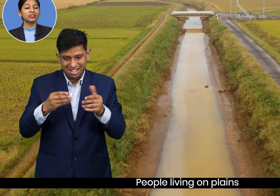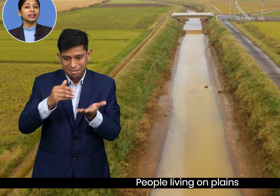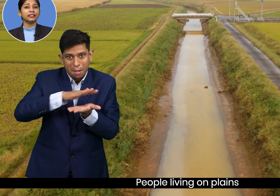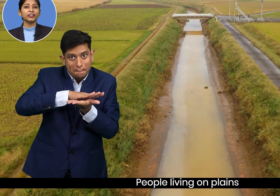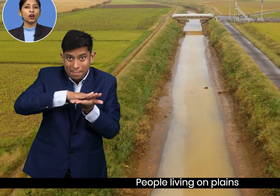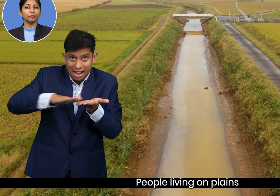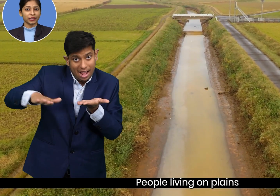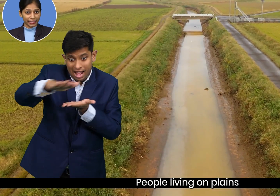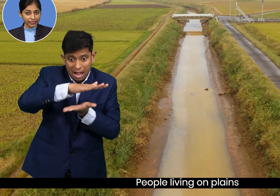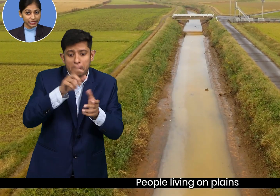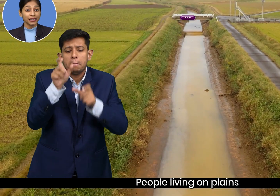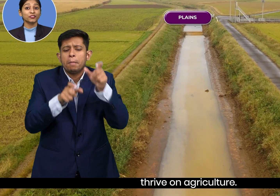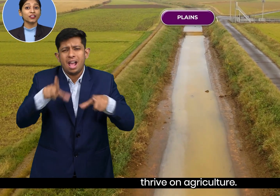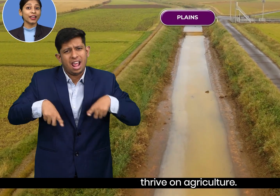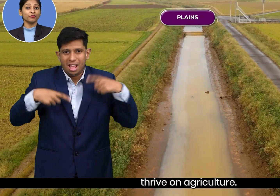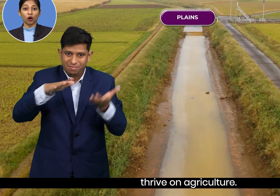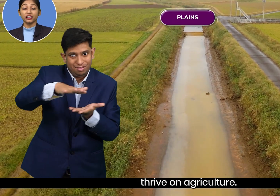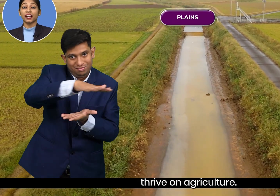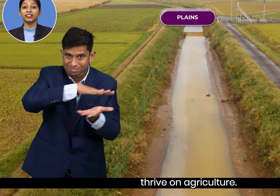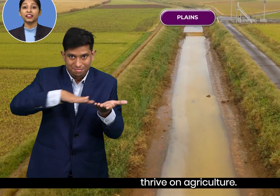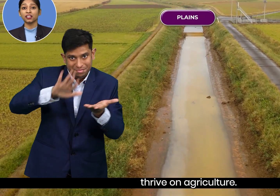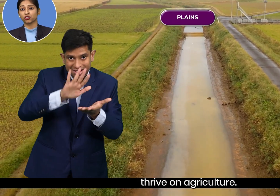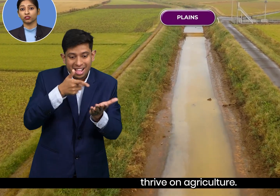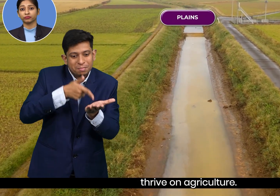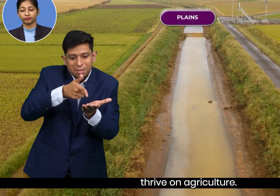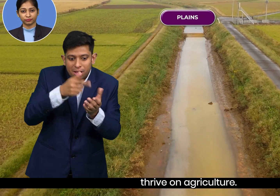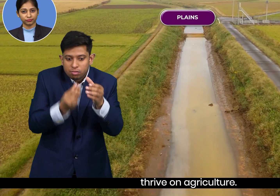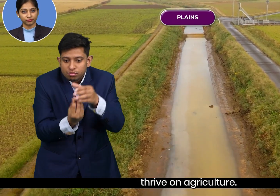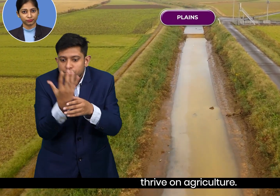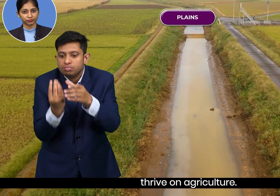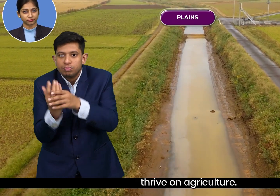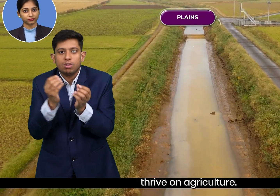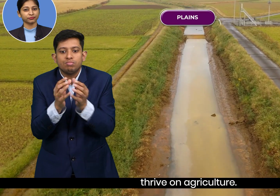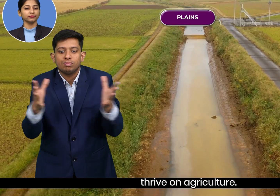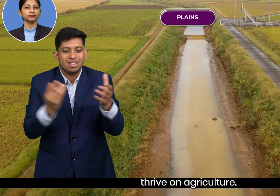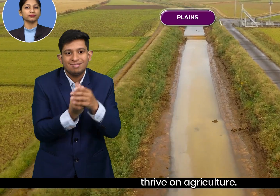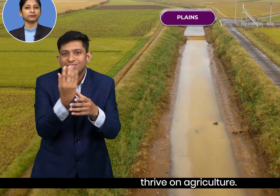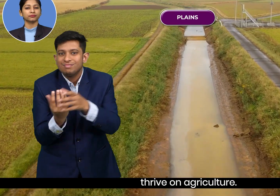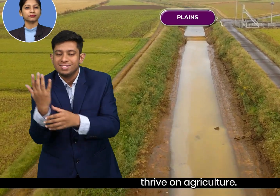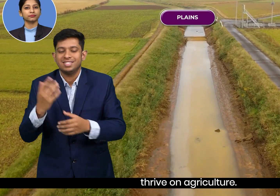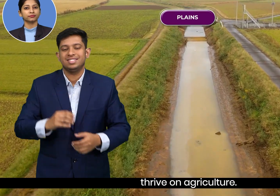People living on plains thrive on agriculture,